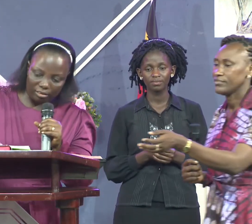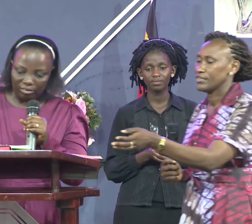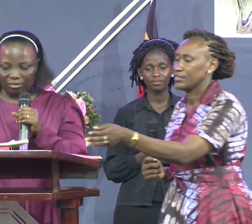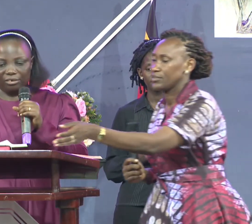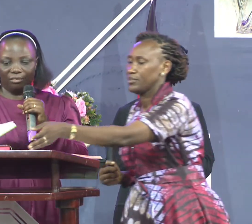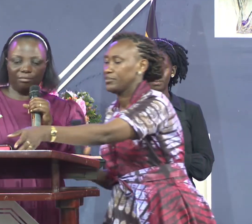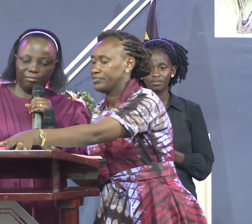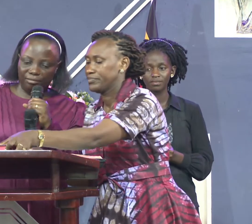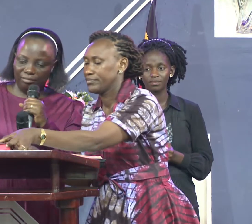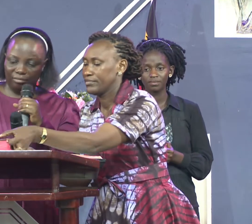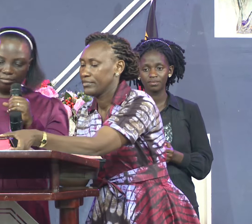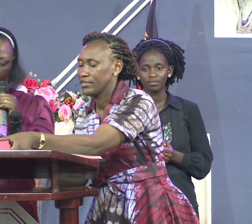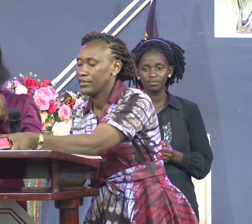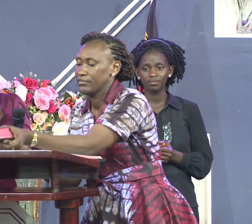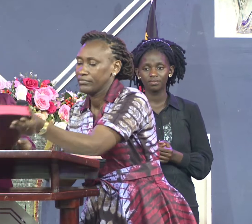Yes, sir.